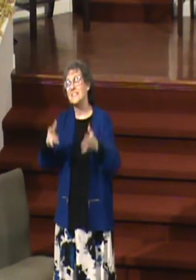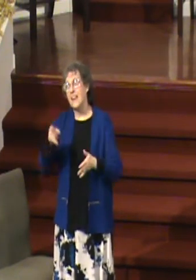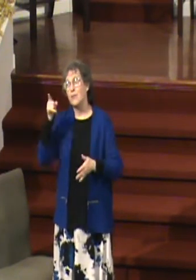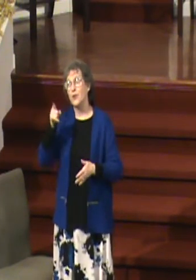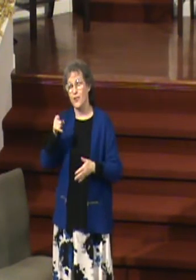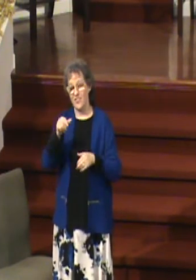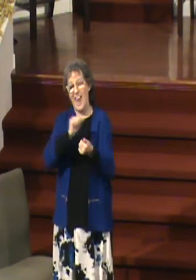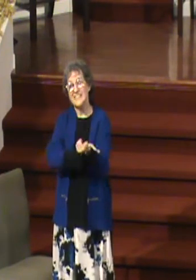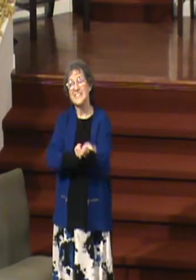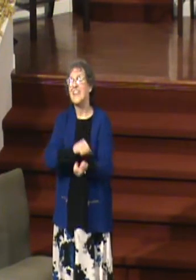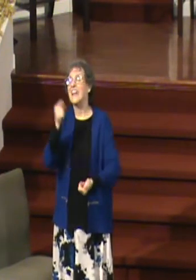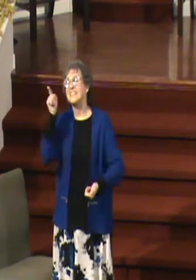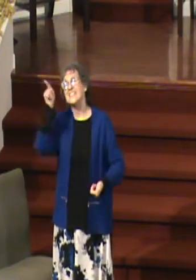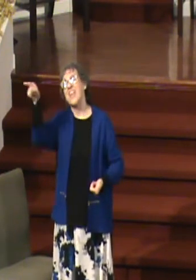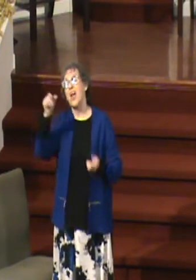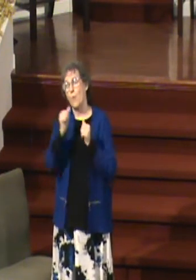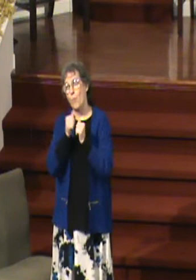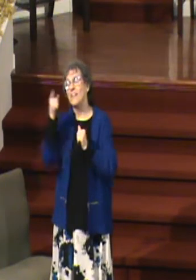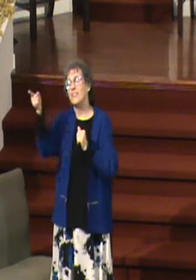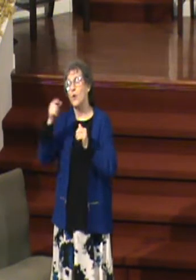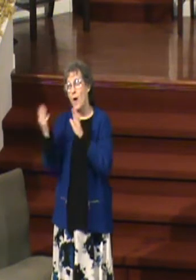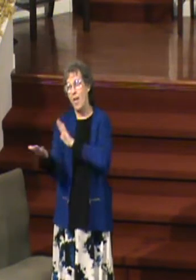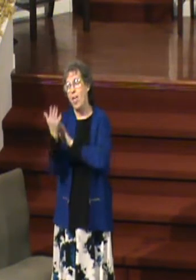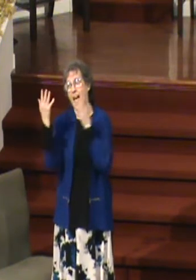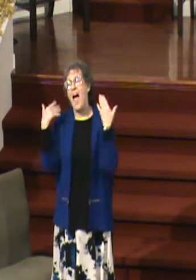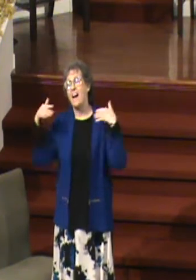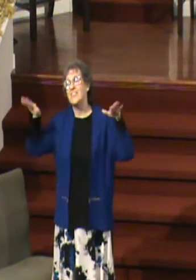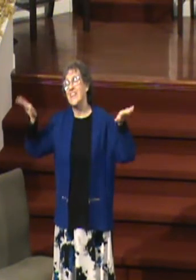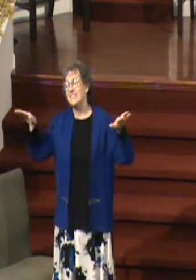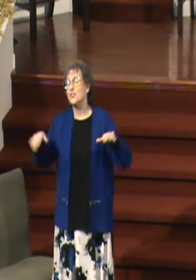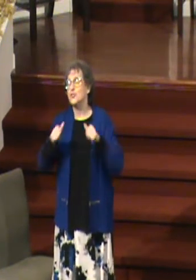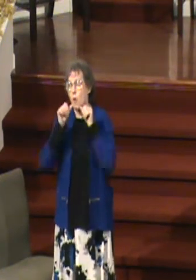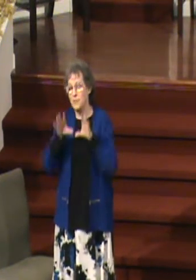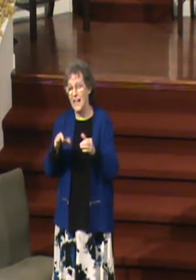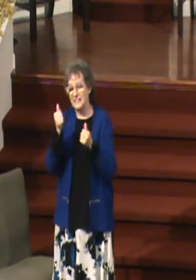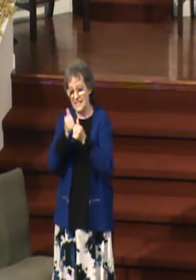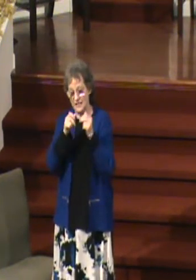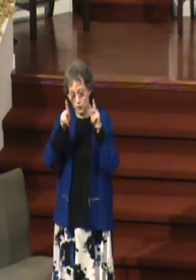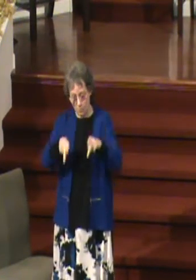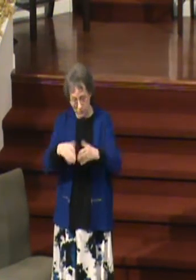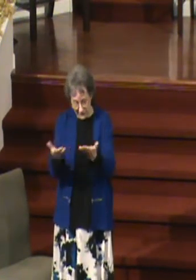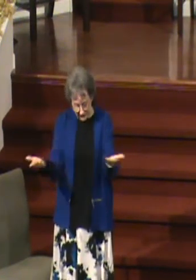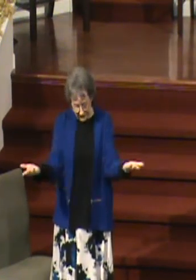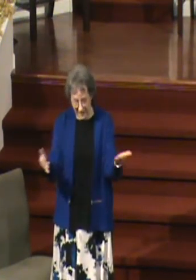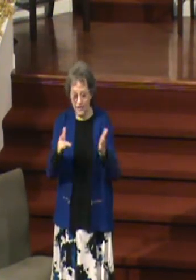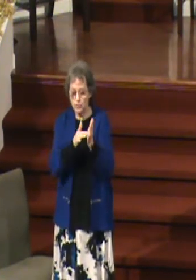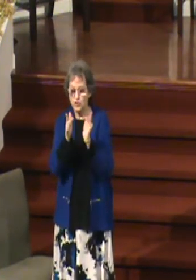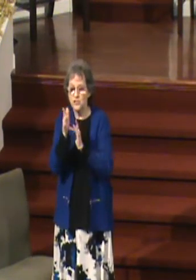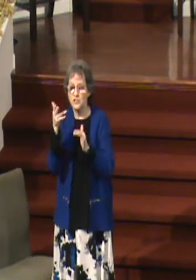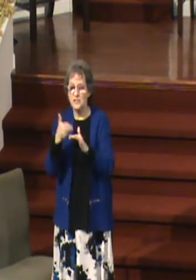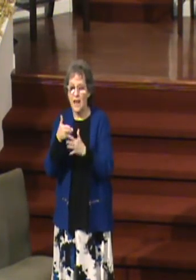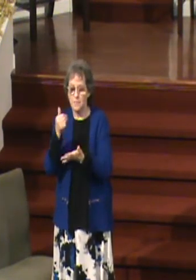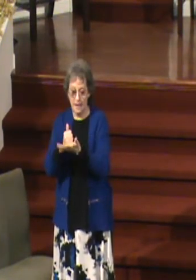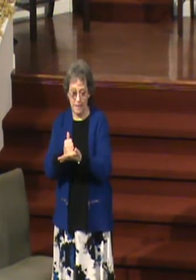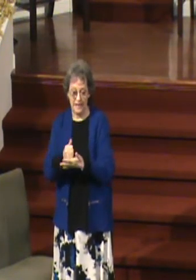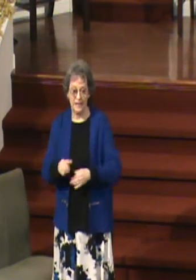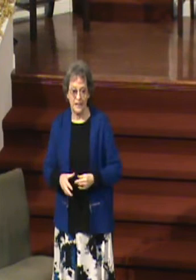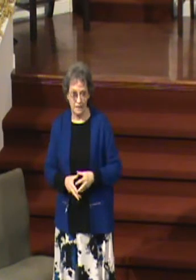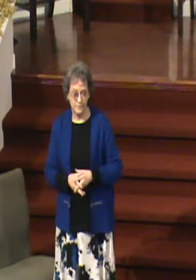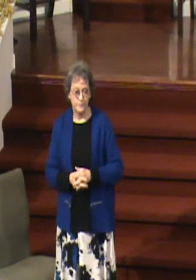right now with you in the presence of the angels. Bless each one of us now this morning, in Jesus' name, amen.